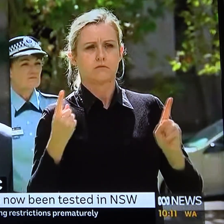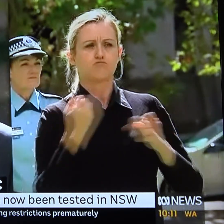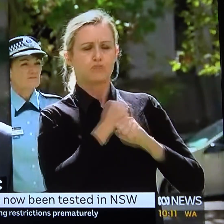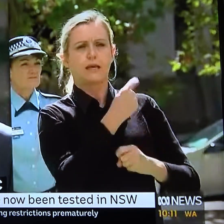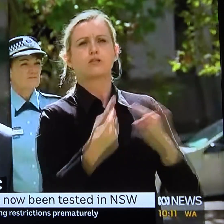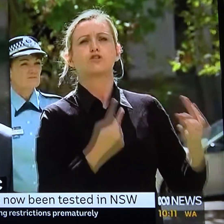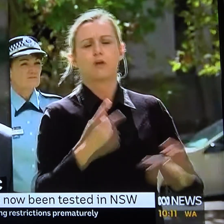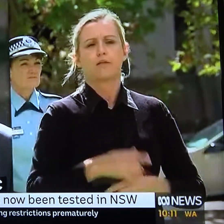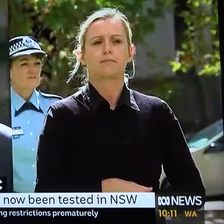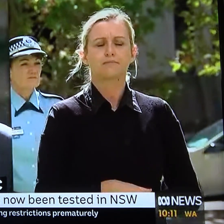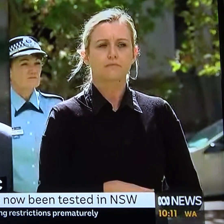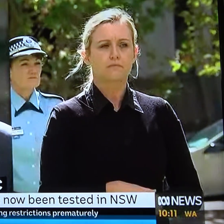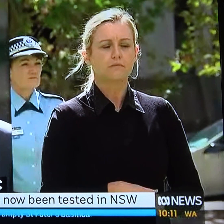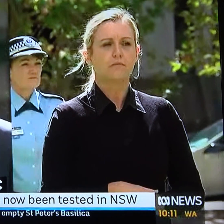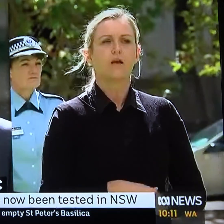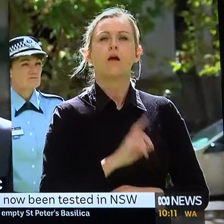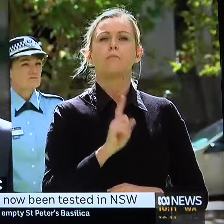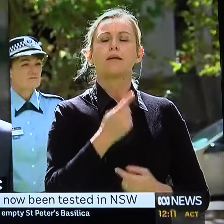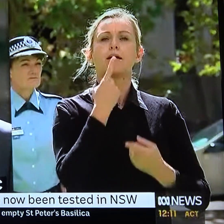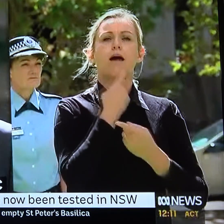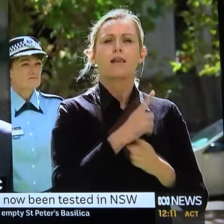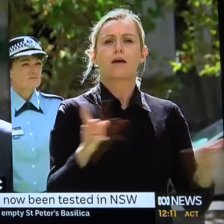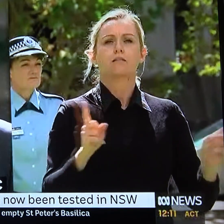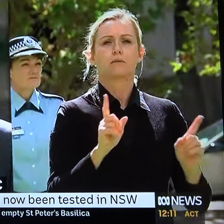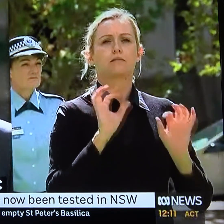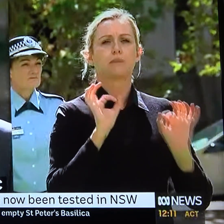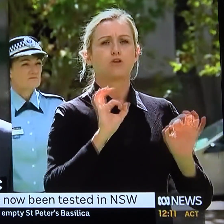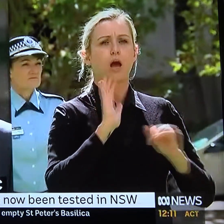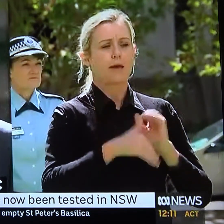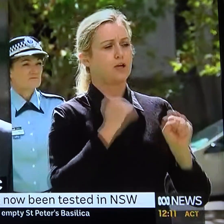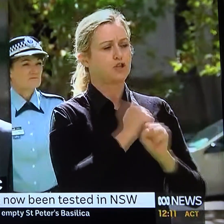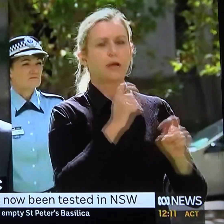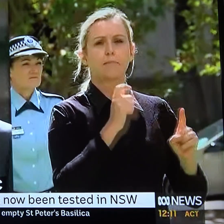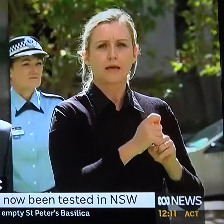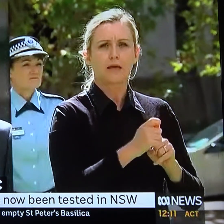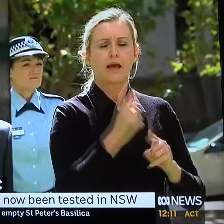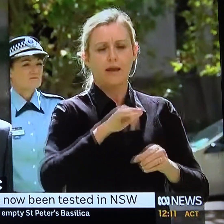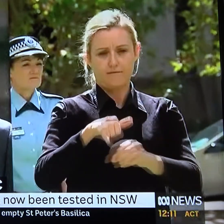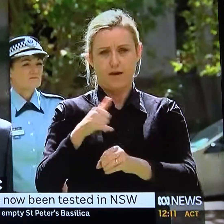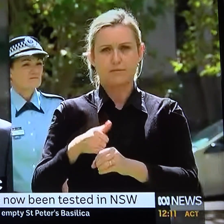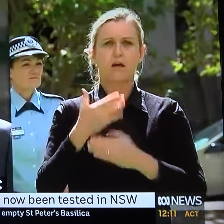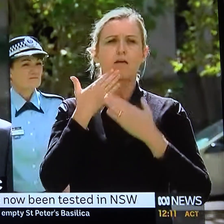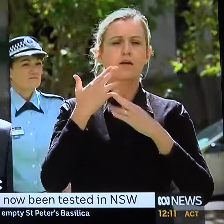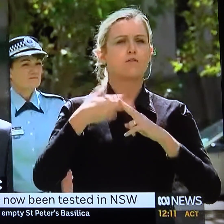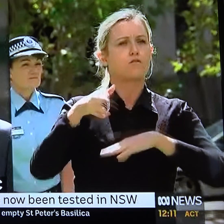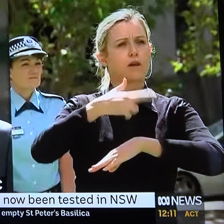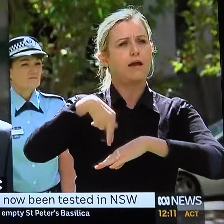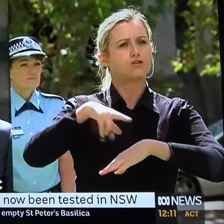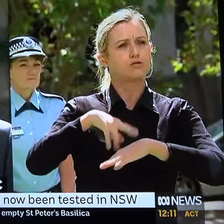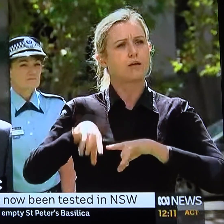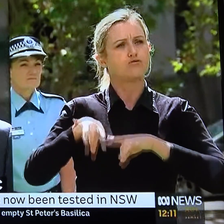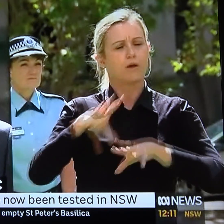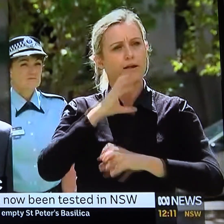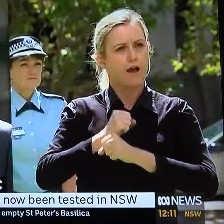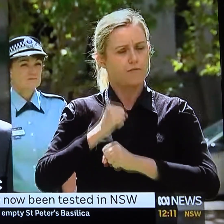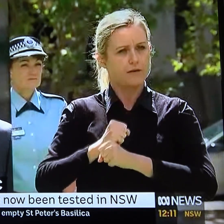they've done in changing the way doctors can actually be rebated through Medicare. So doctors can now have